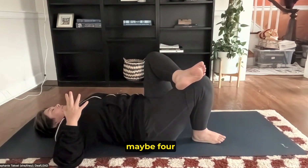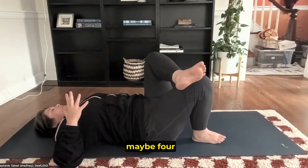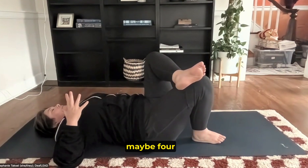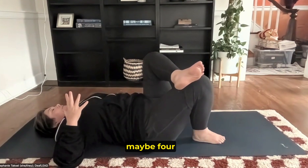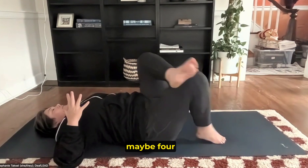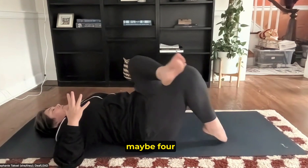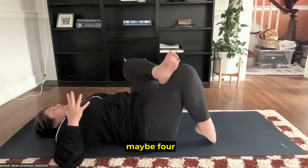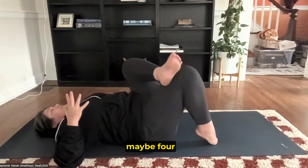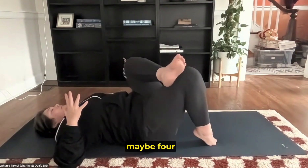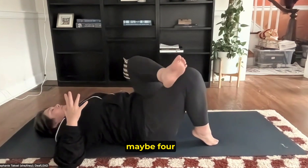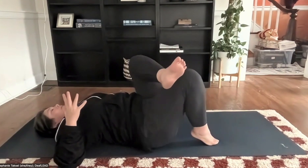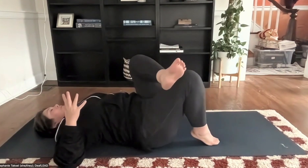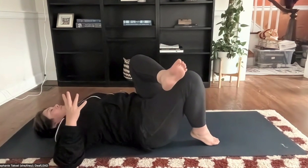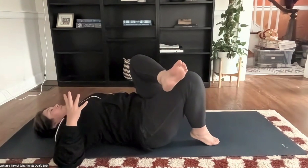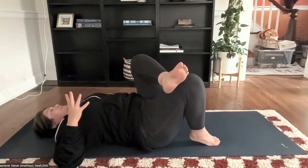Maybe 4.